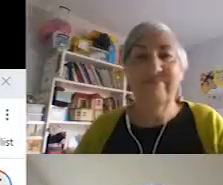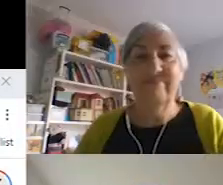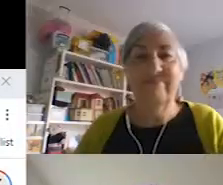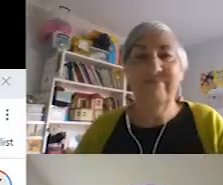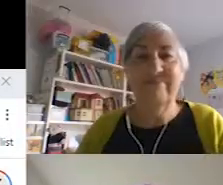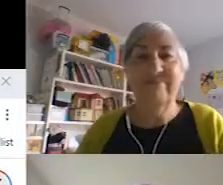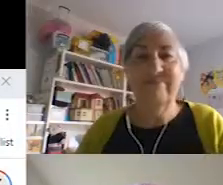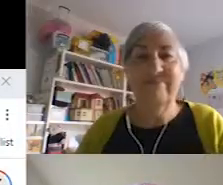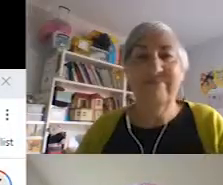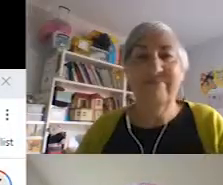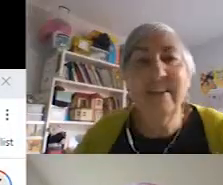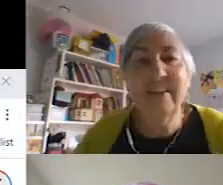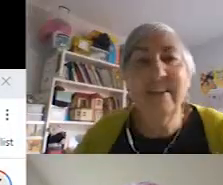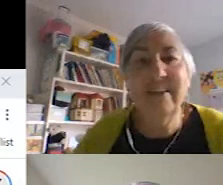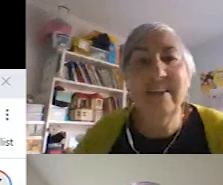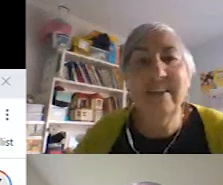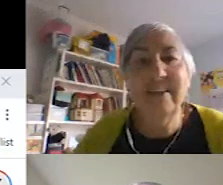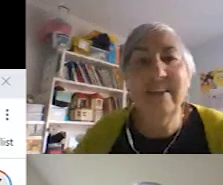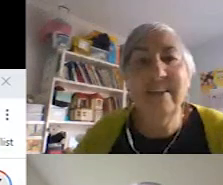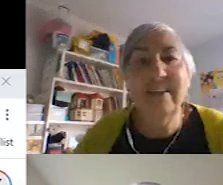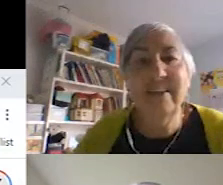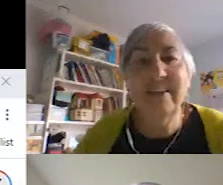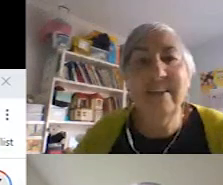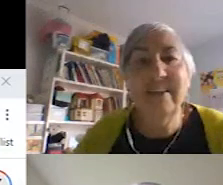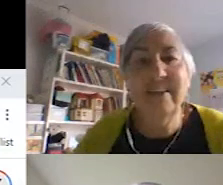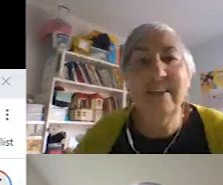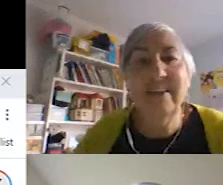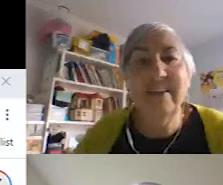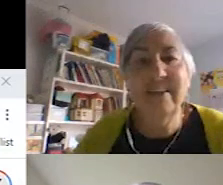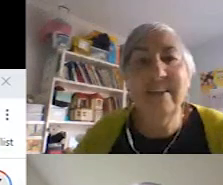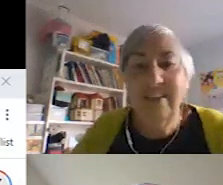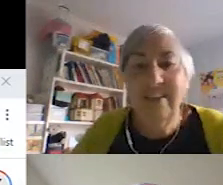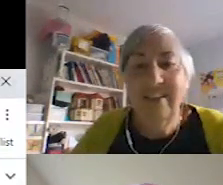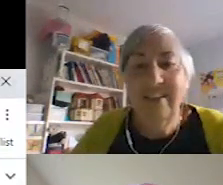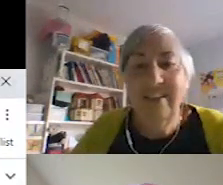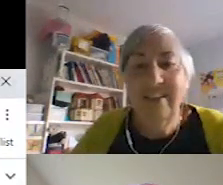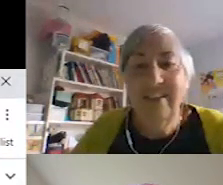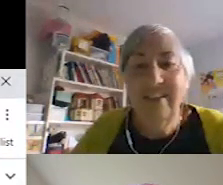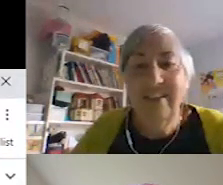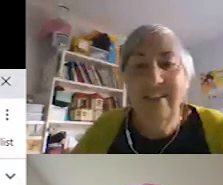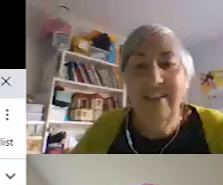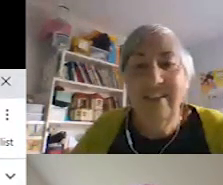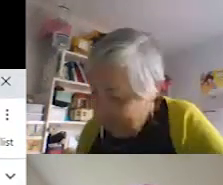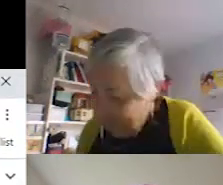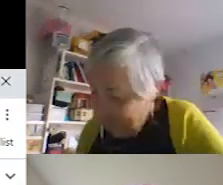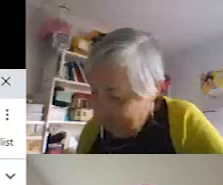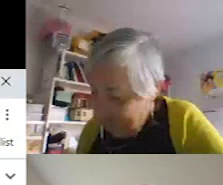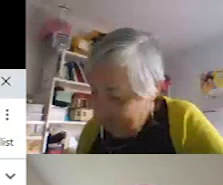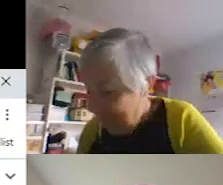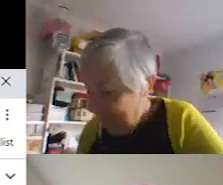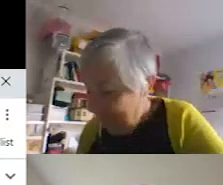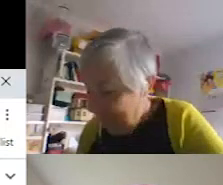just opened the rooms. 302 little m big U little I big S.